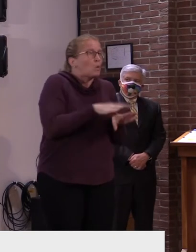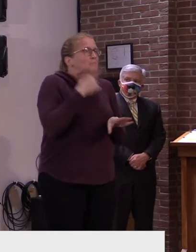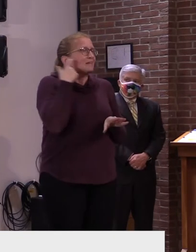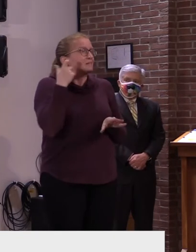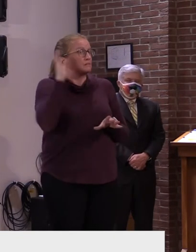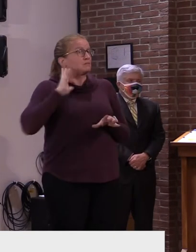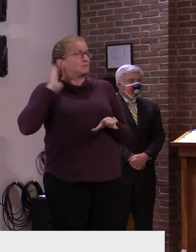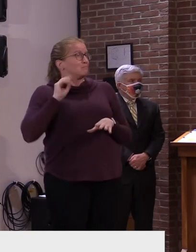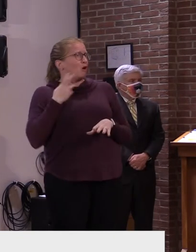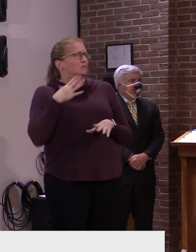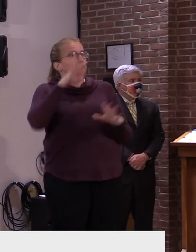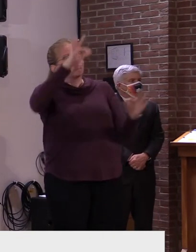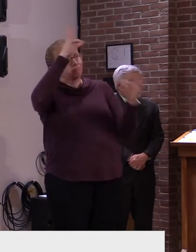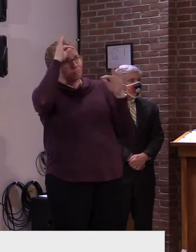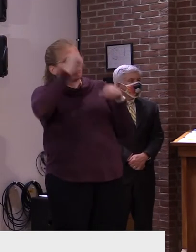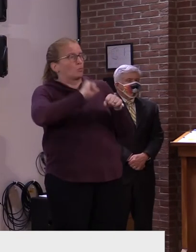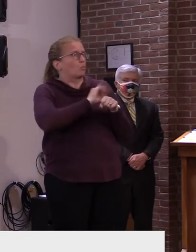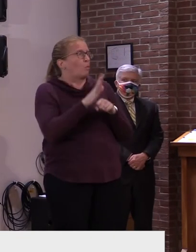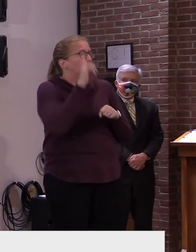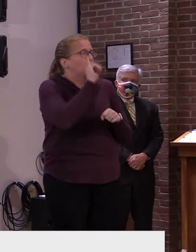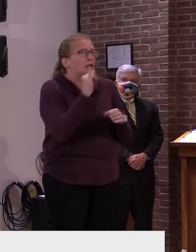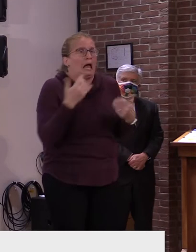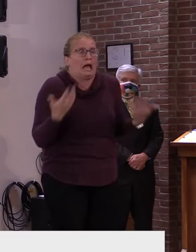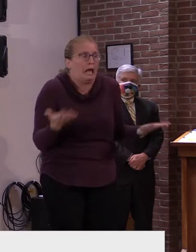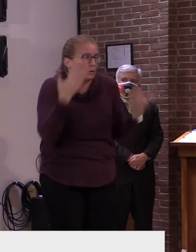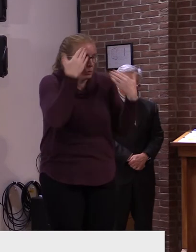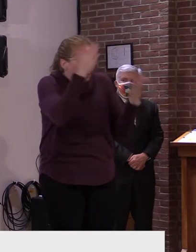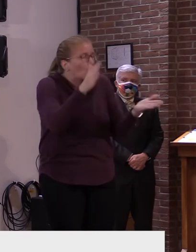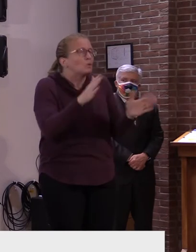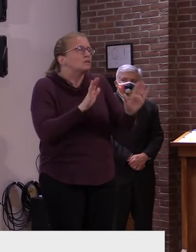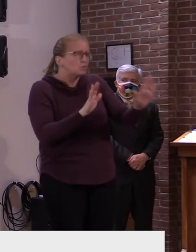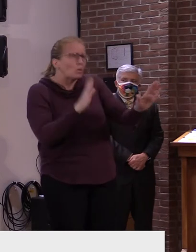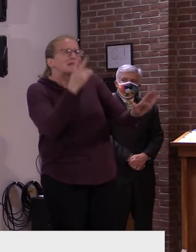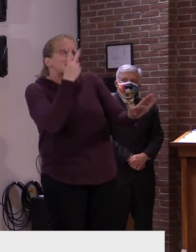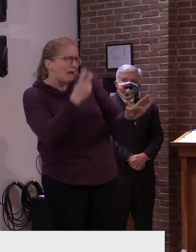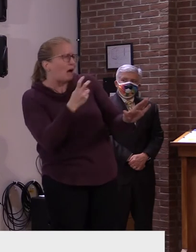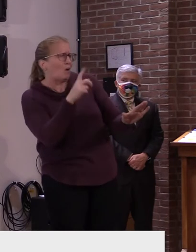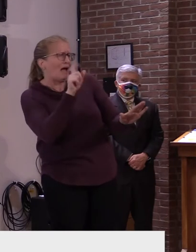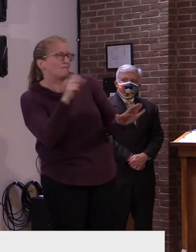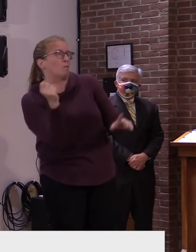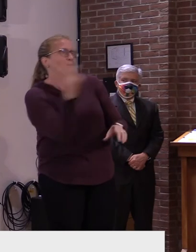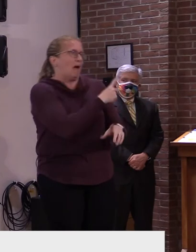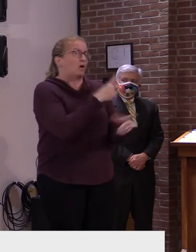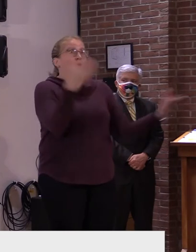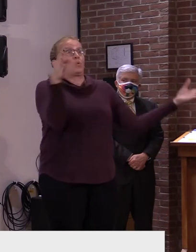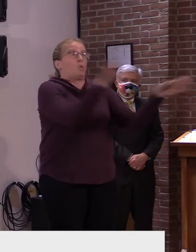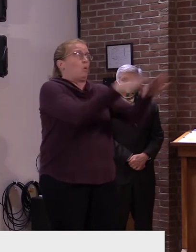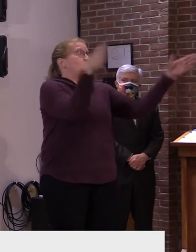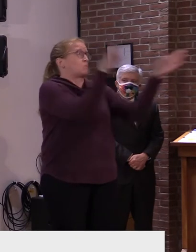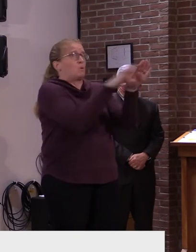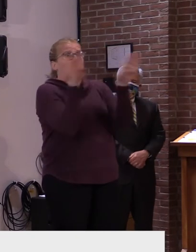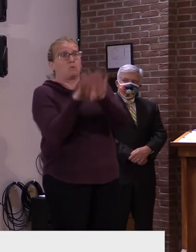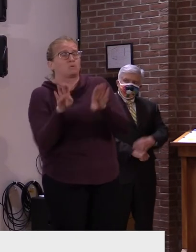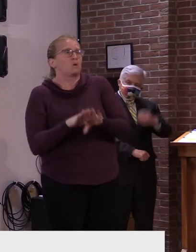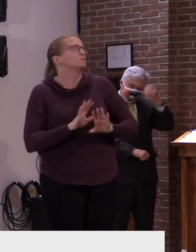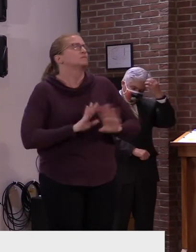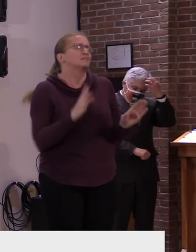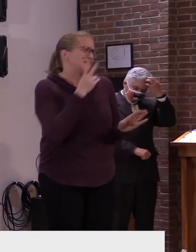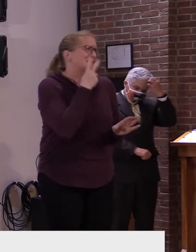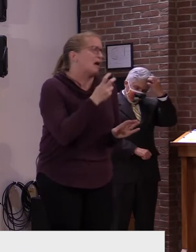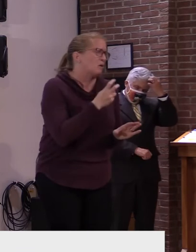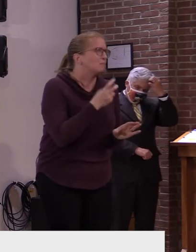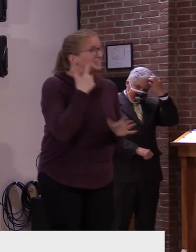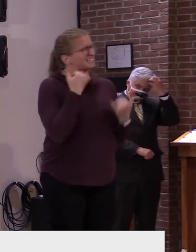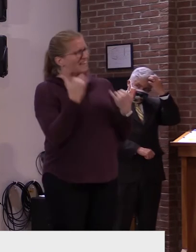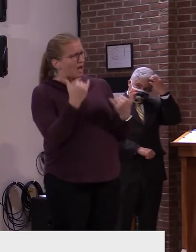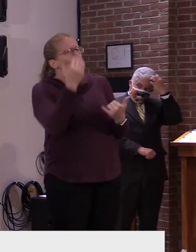going back to to that what we saw in in the spring in march because we've learned a lot about what we can